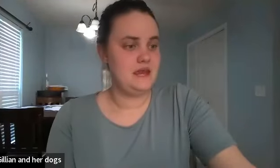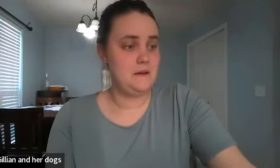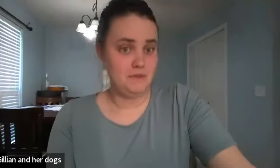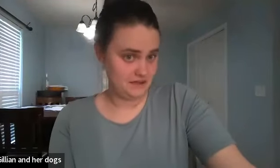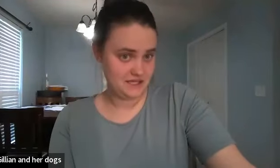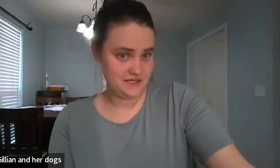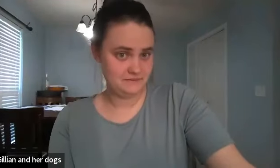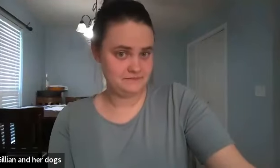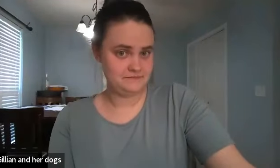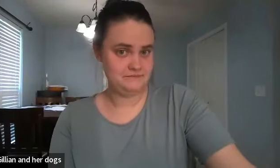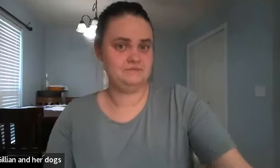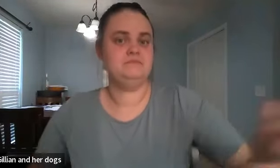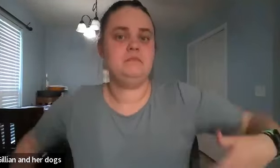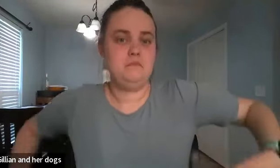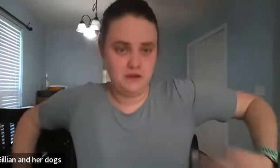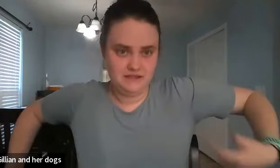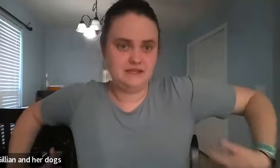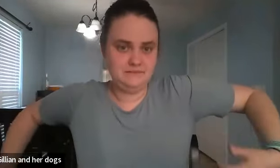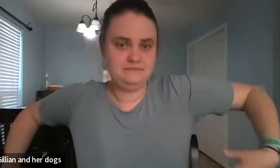Then monkey, monkey.